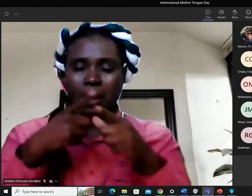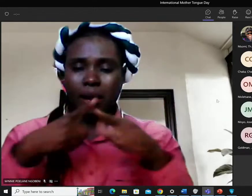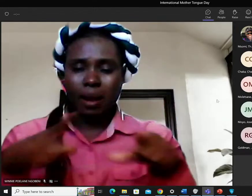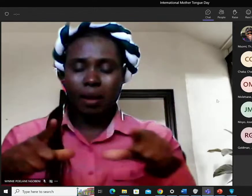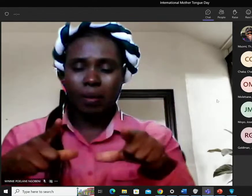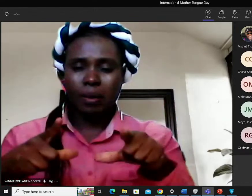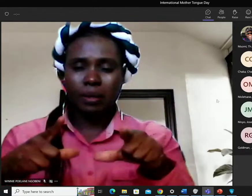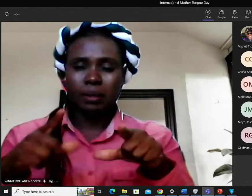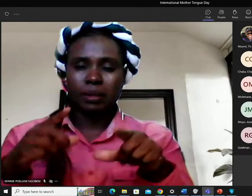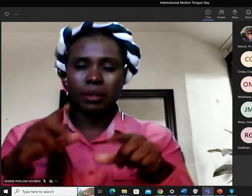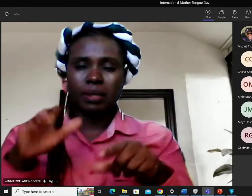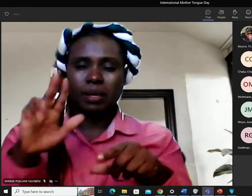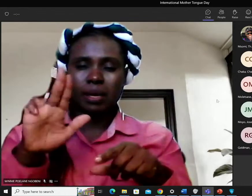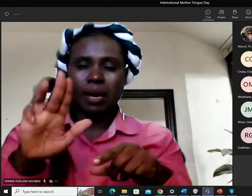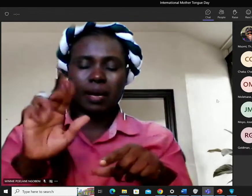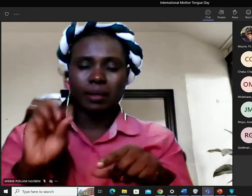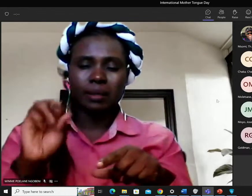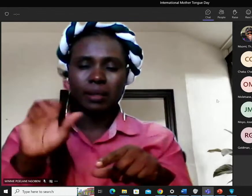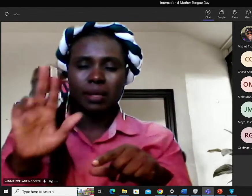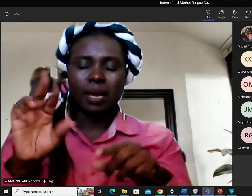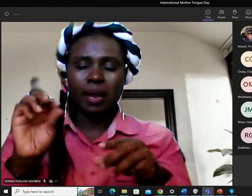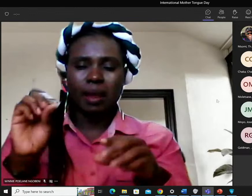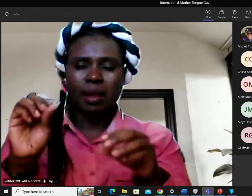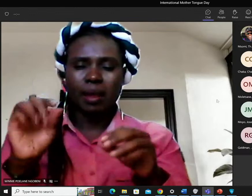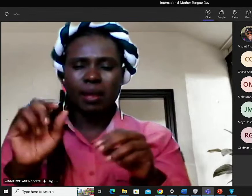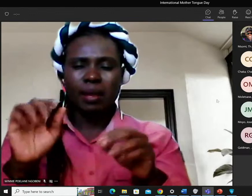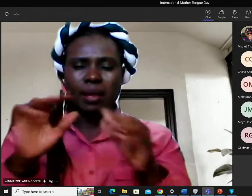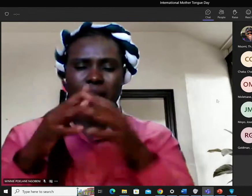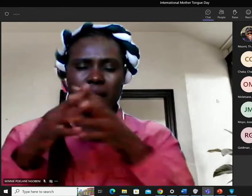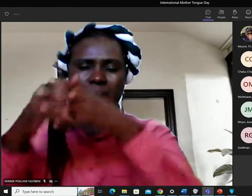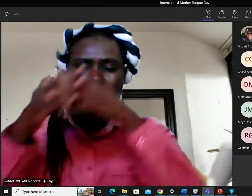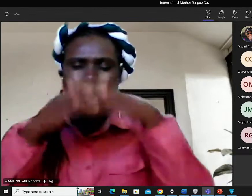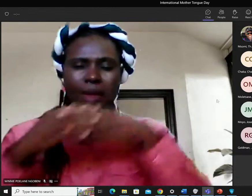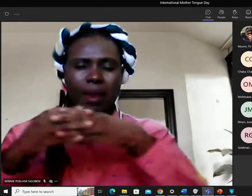of 1968 in the United States of